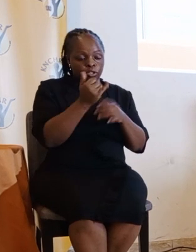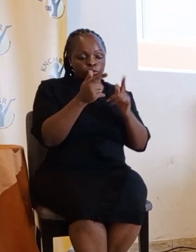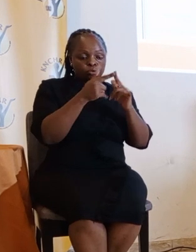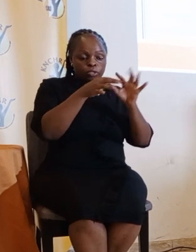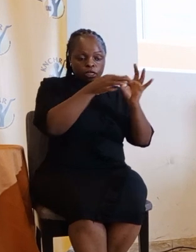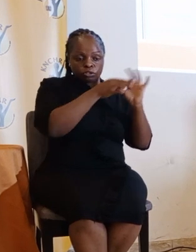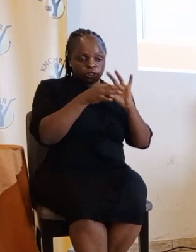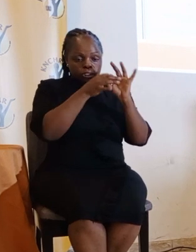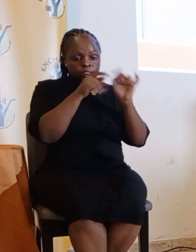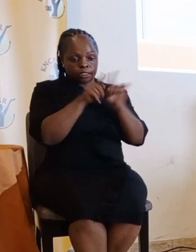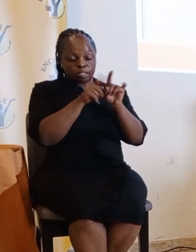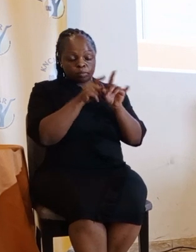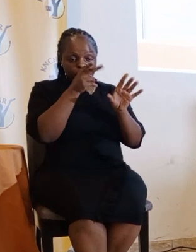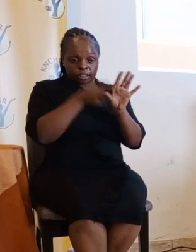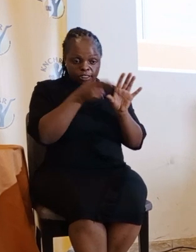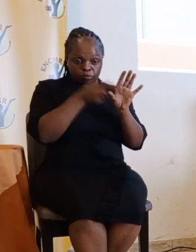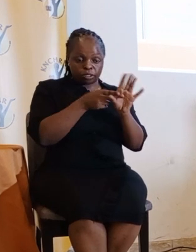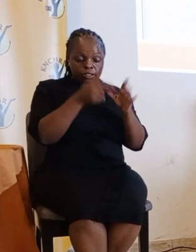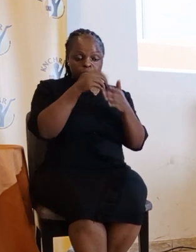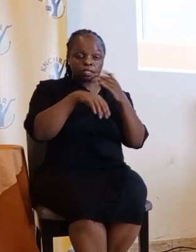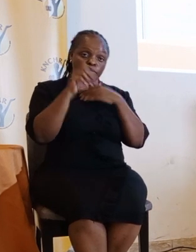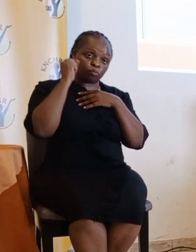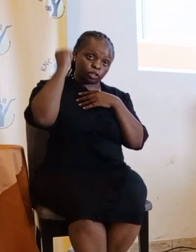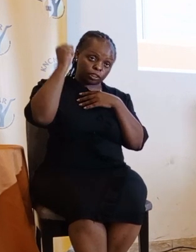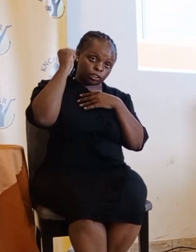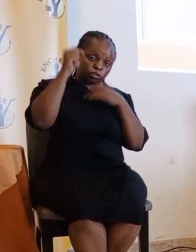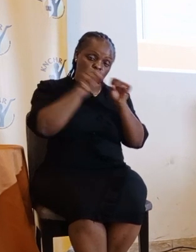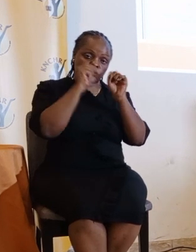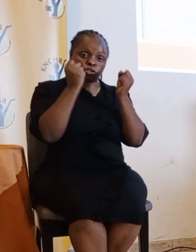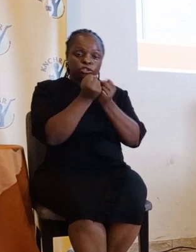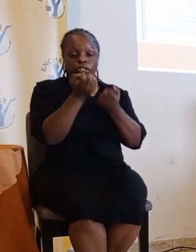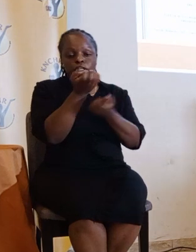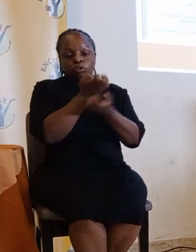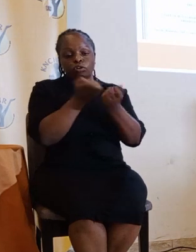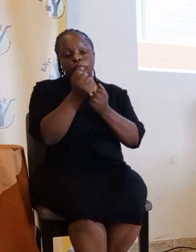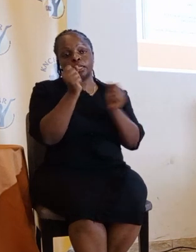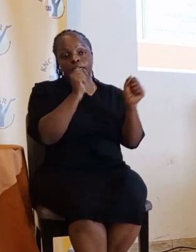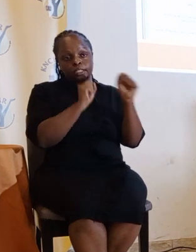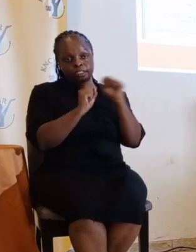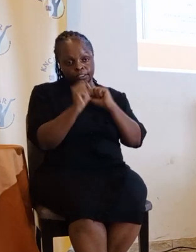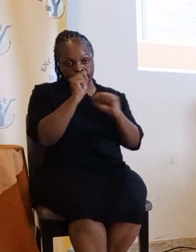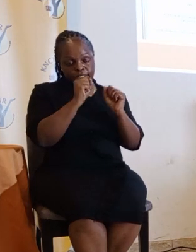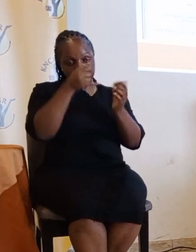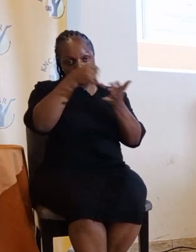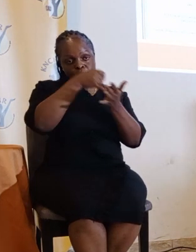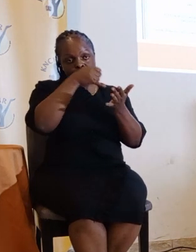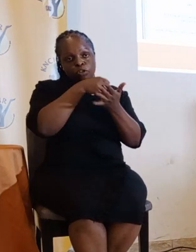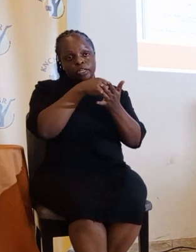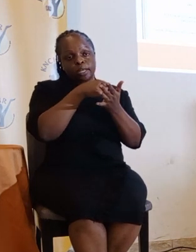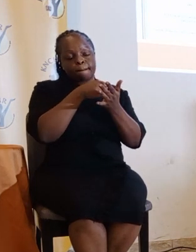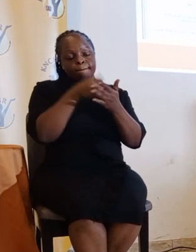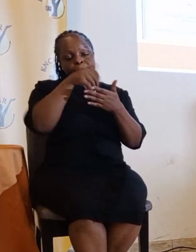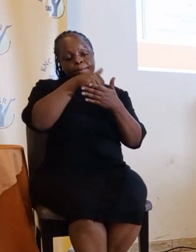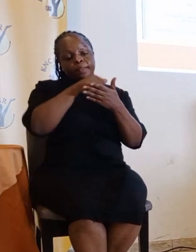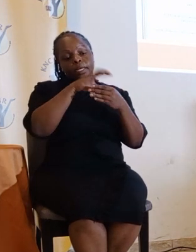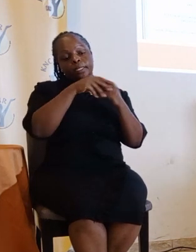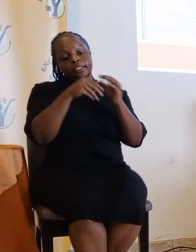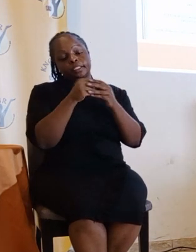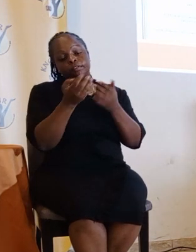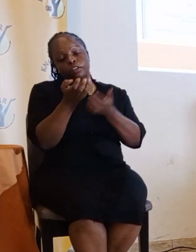associate and participate in political, social, and economic activities, including in creative